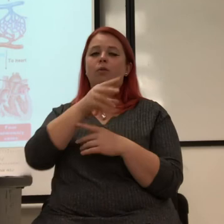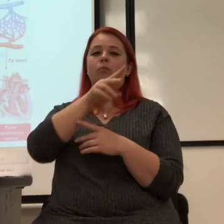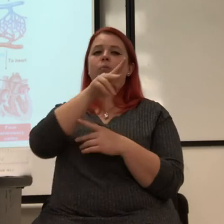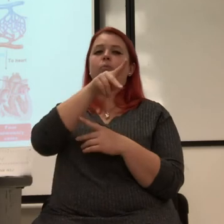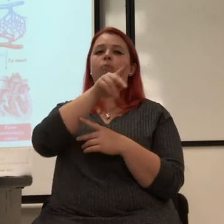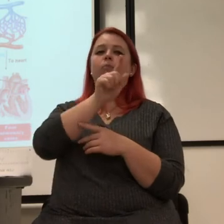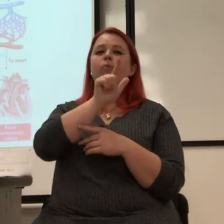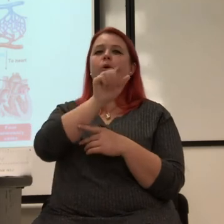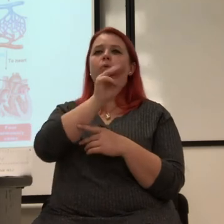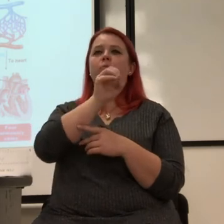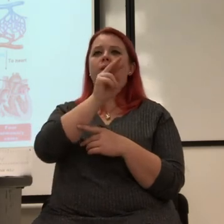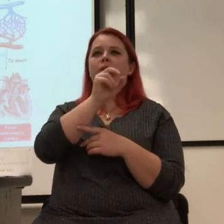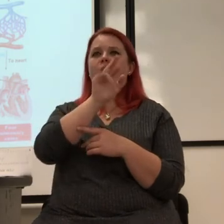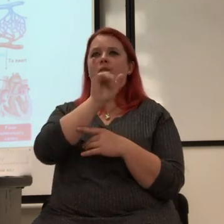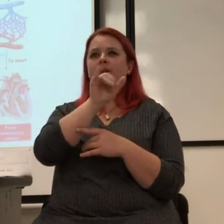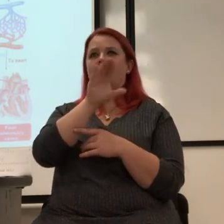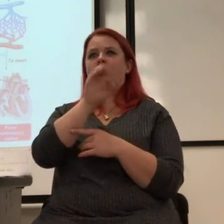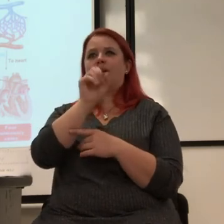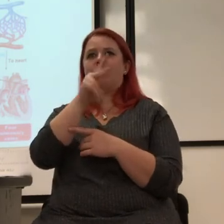blood.